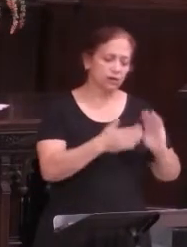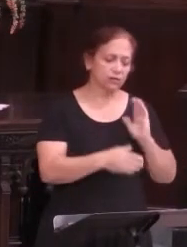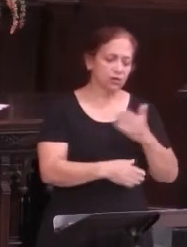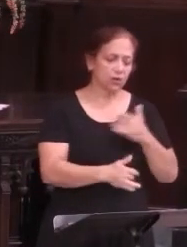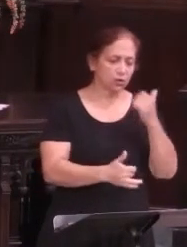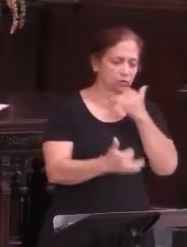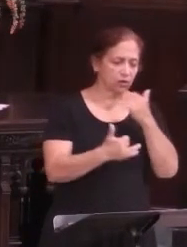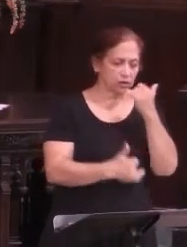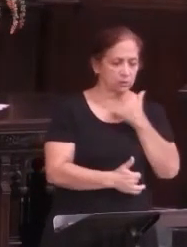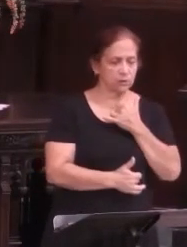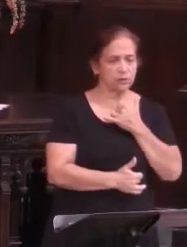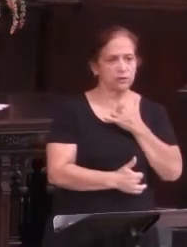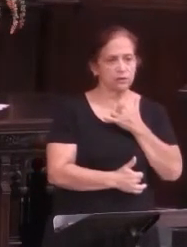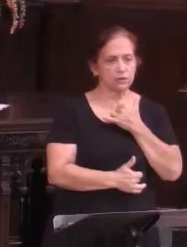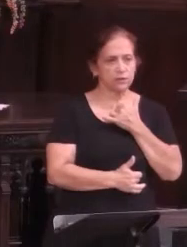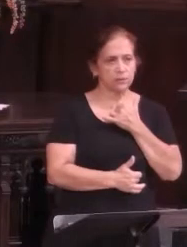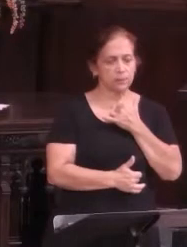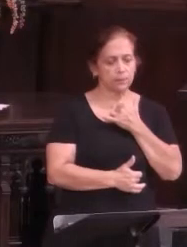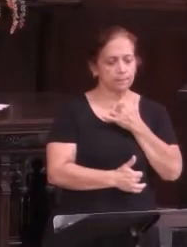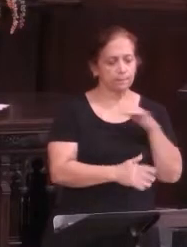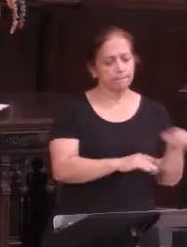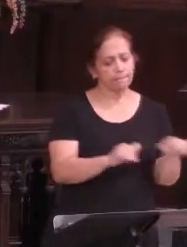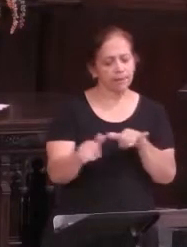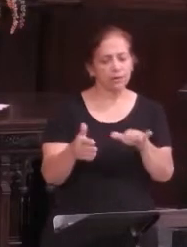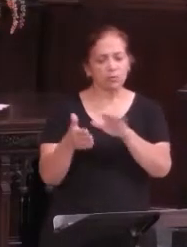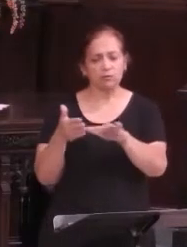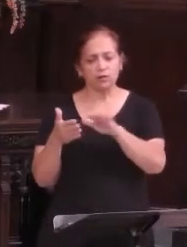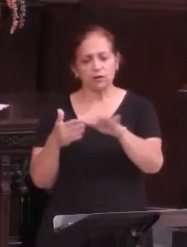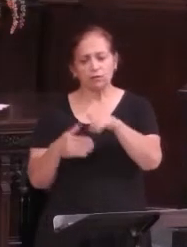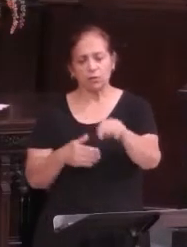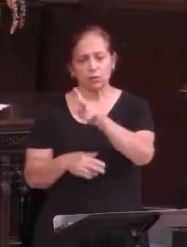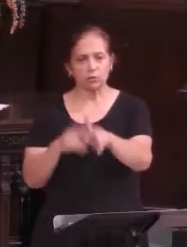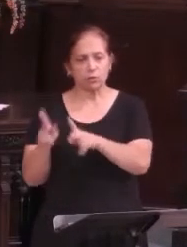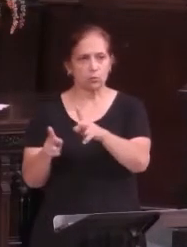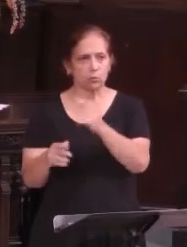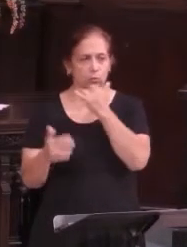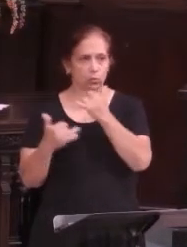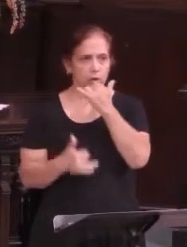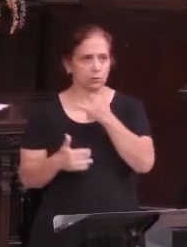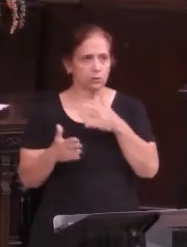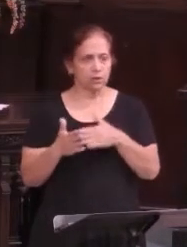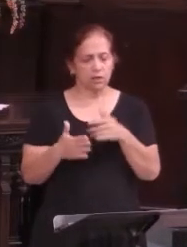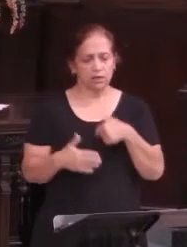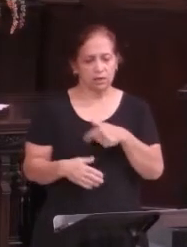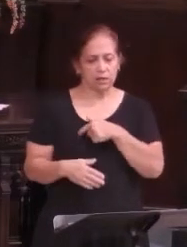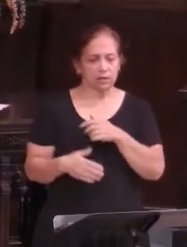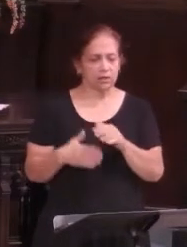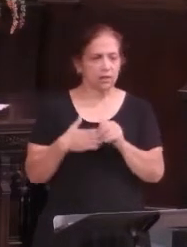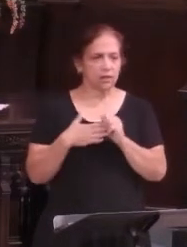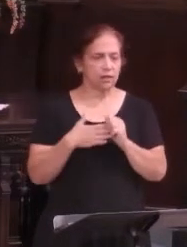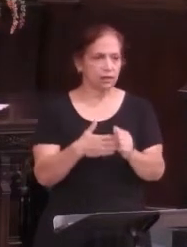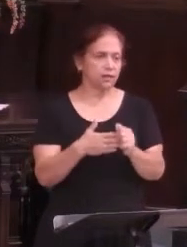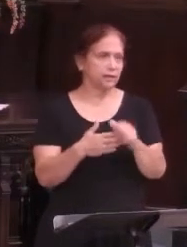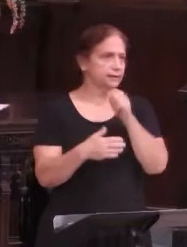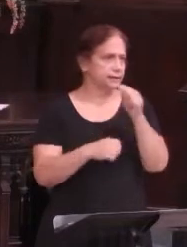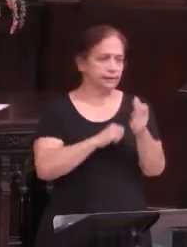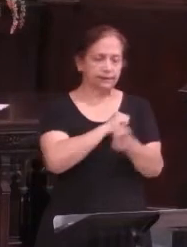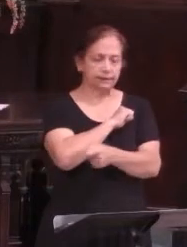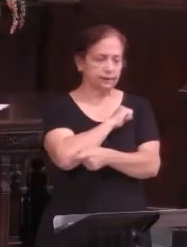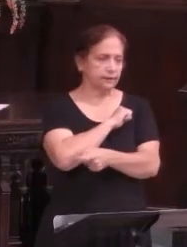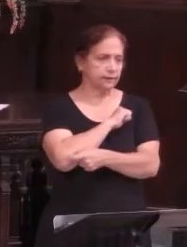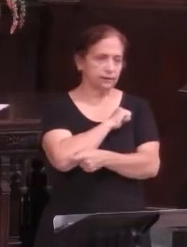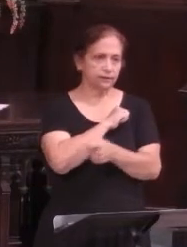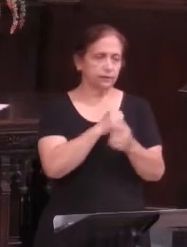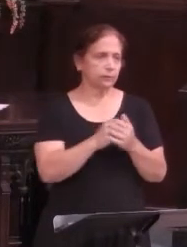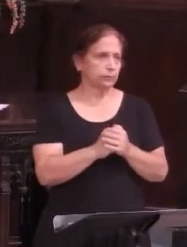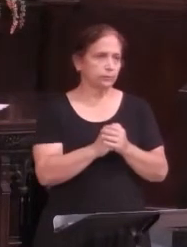us our trespasses as we forgive those who trespass against us. And lead us